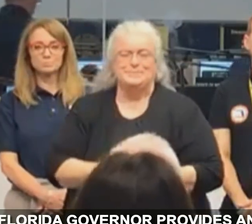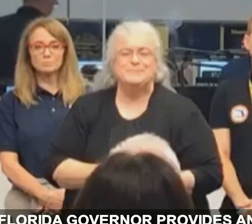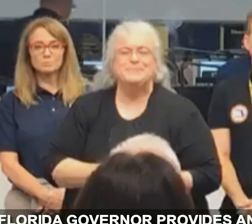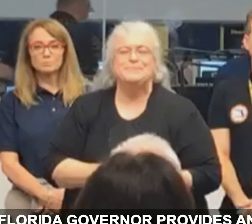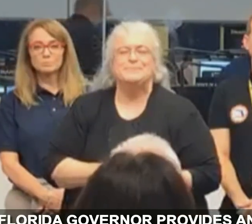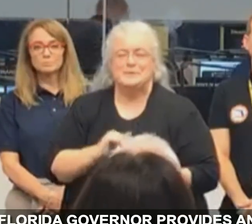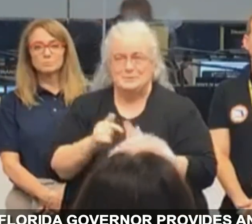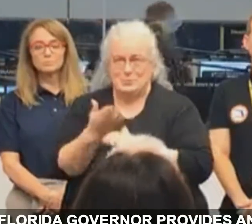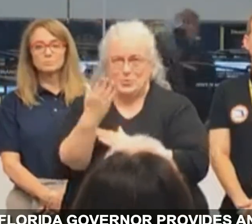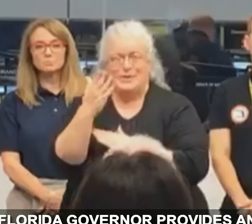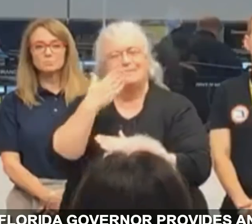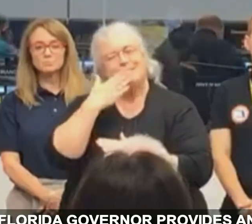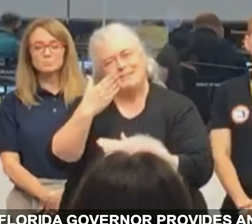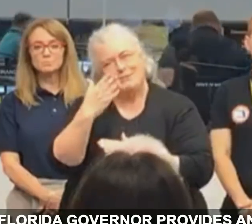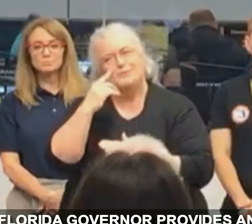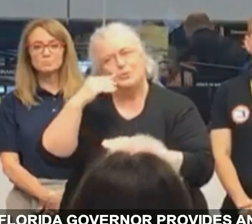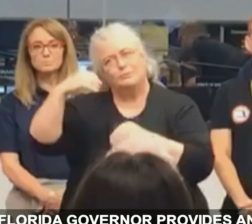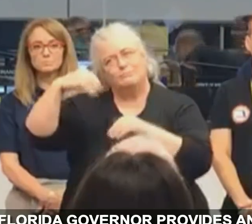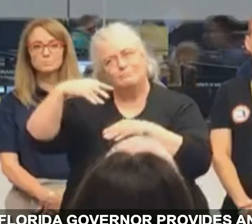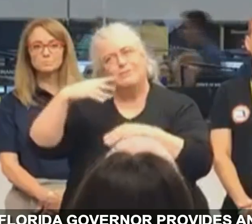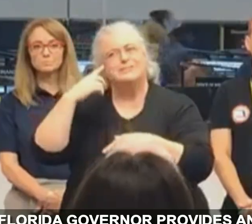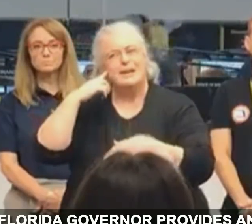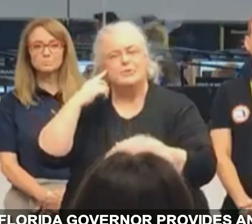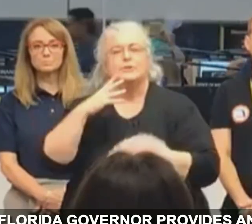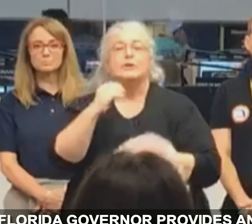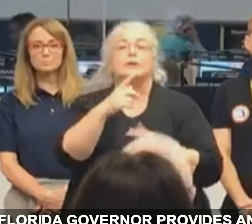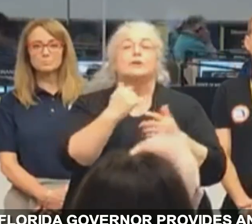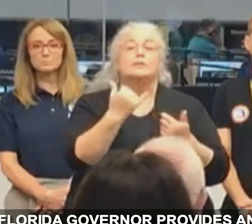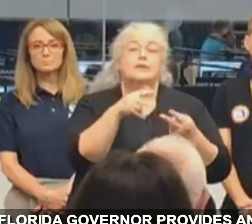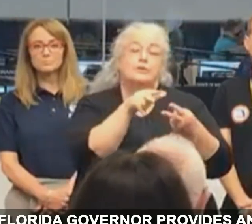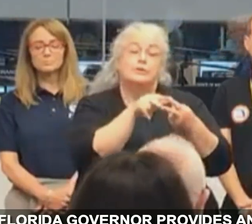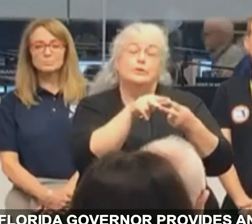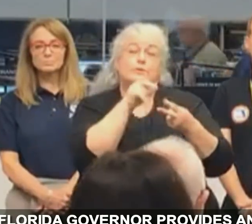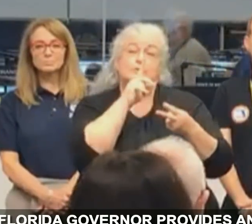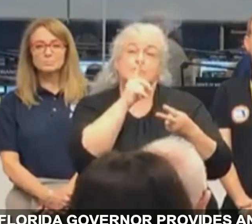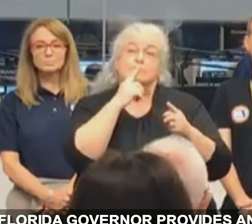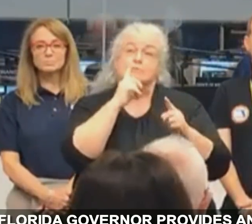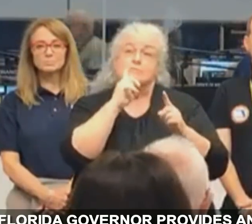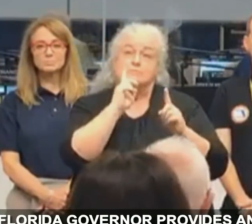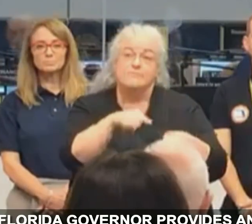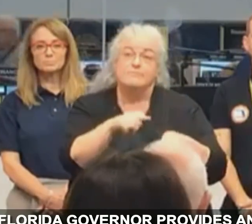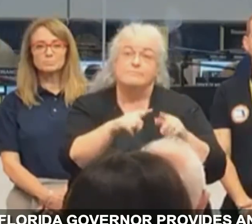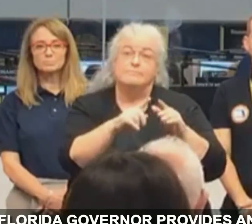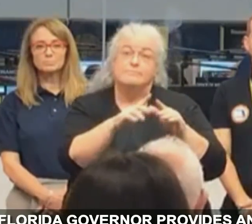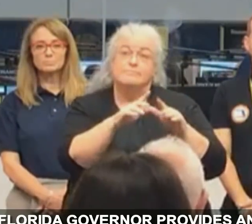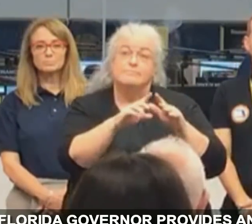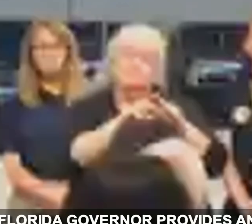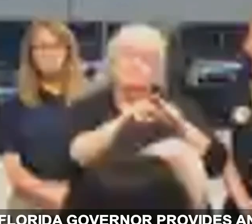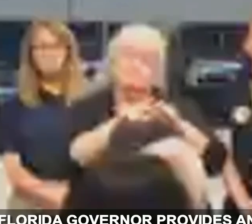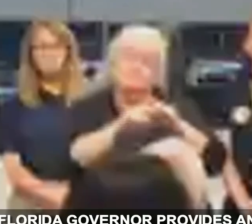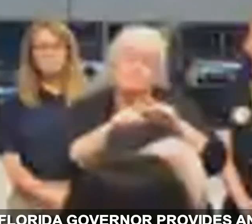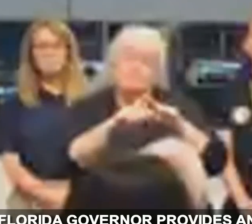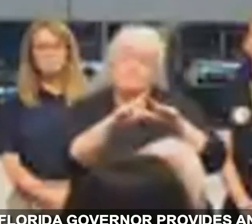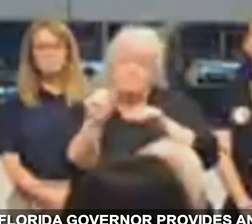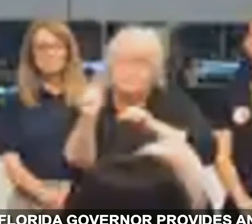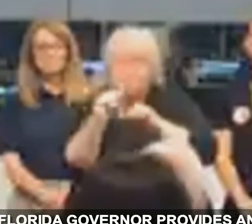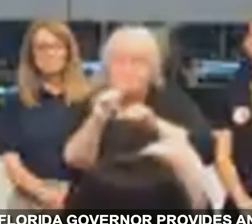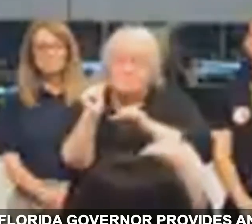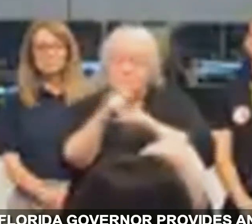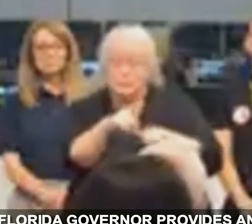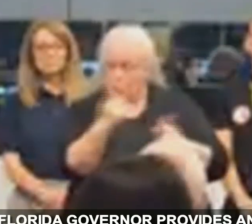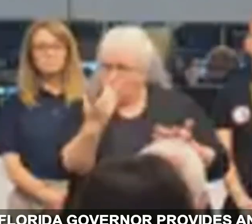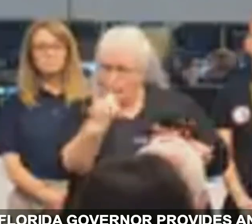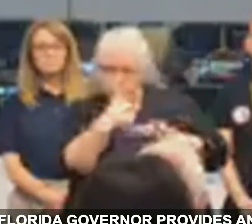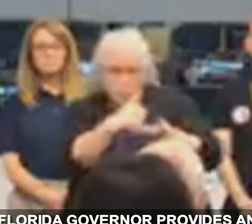the two counties that have issued evacuation notices, are you doing anything to enhance that